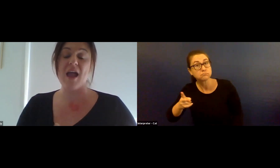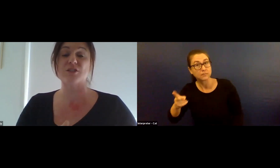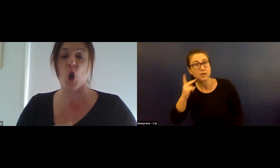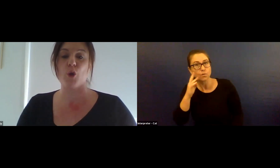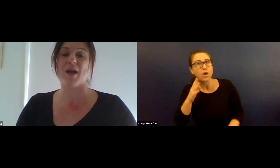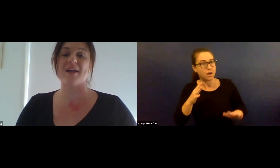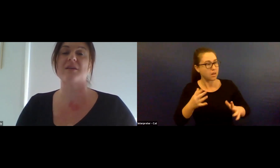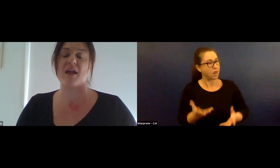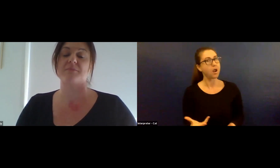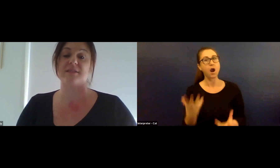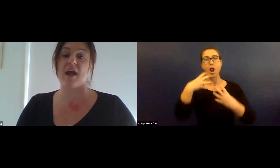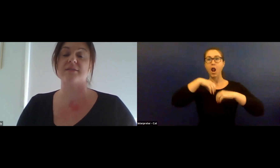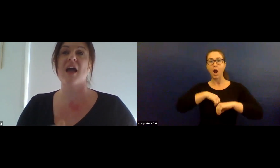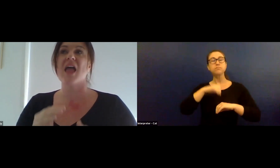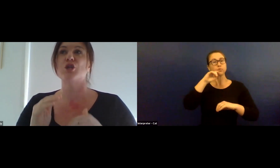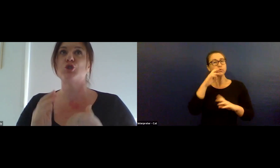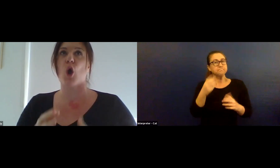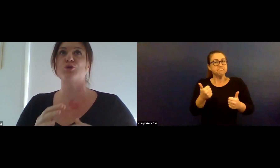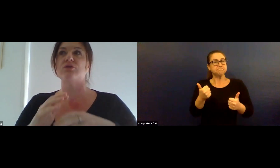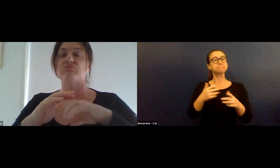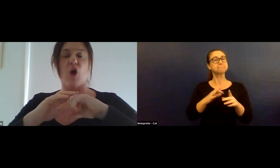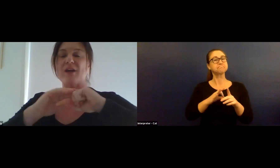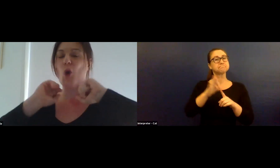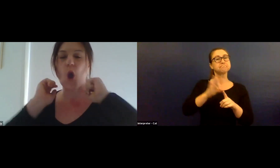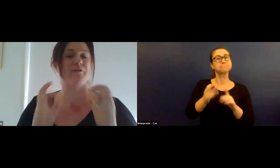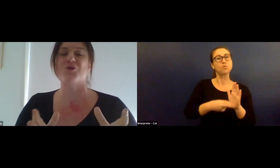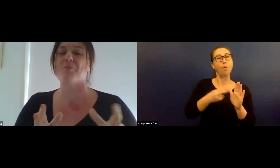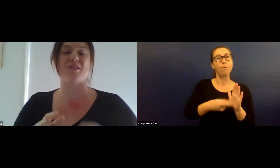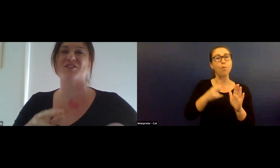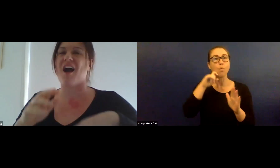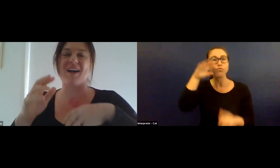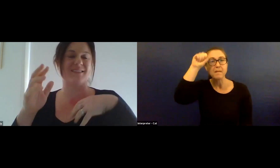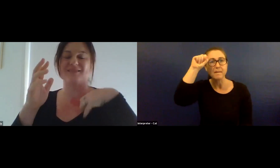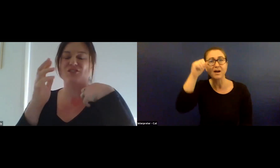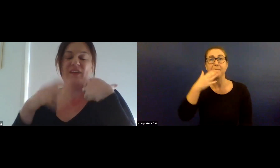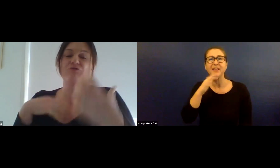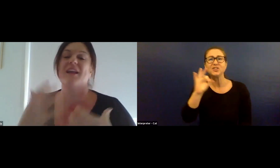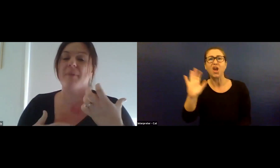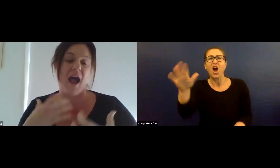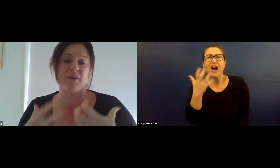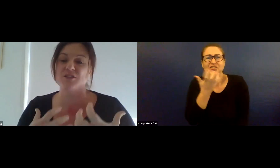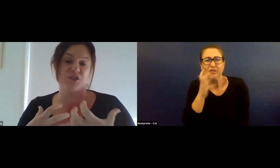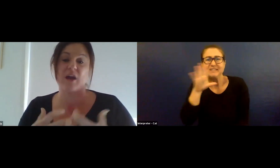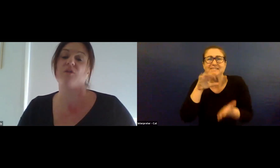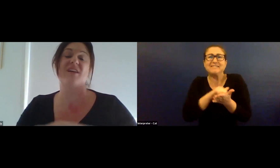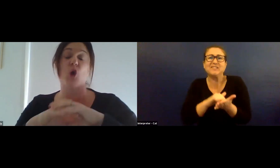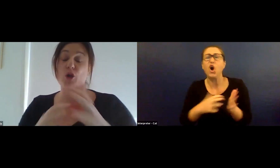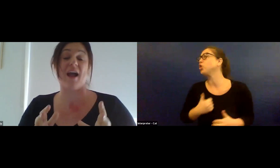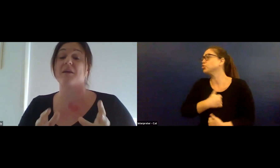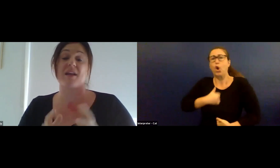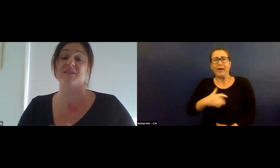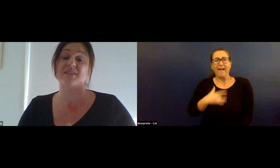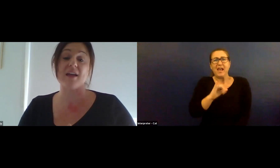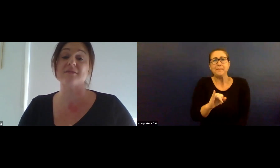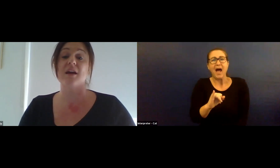memory. It's okay to make mistakes. Don't try to over-apologize and feel really bad within yourself. It's